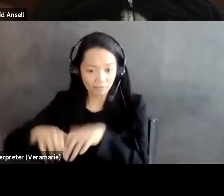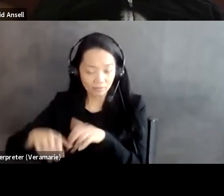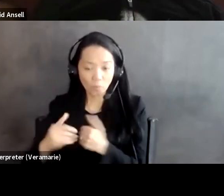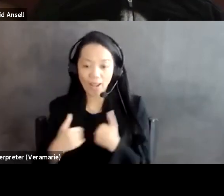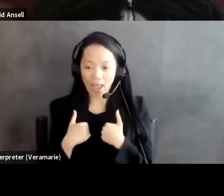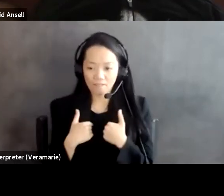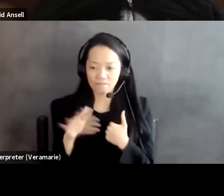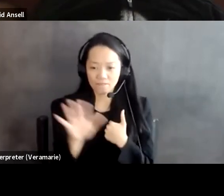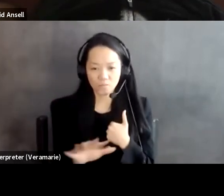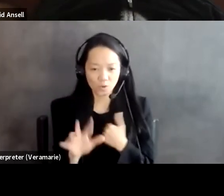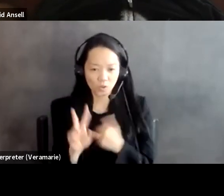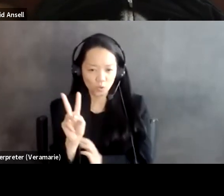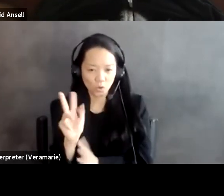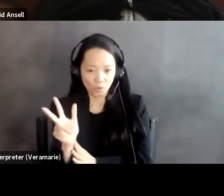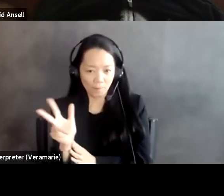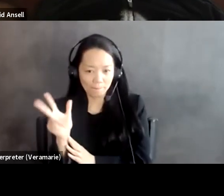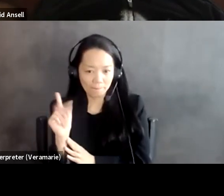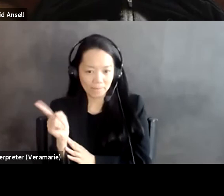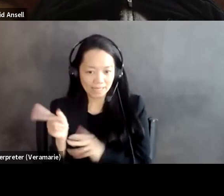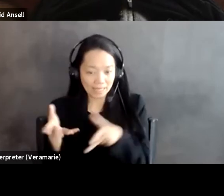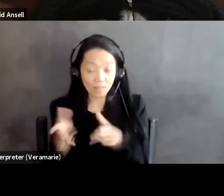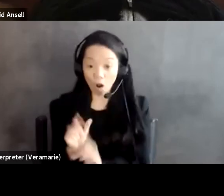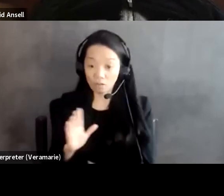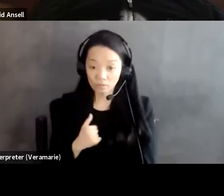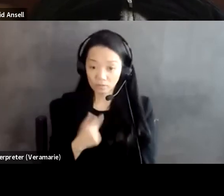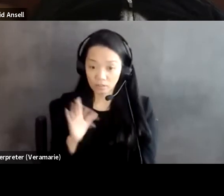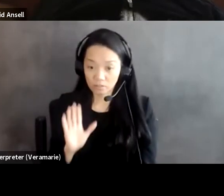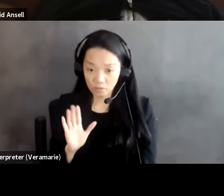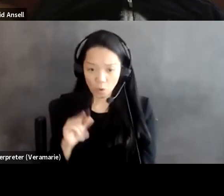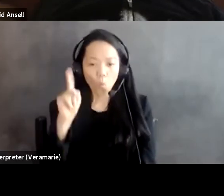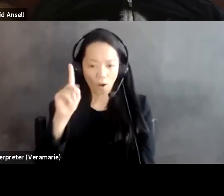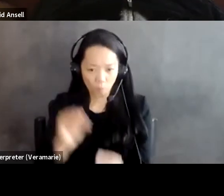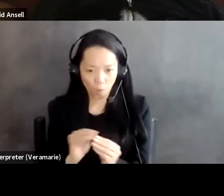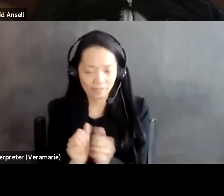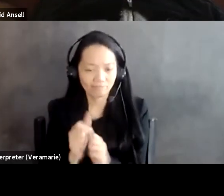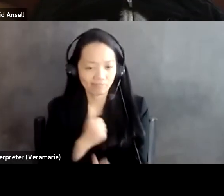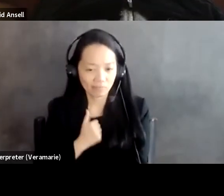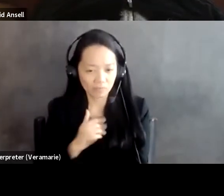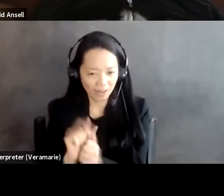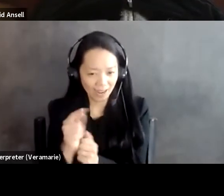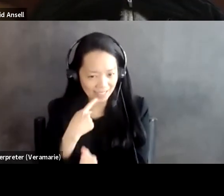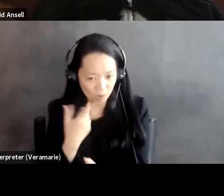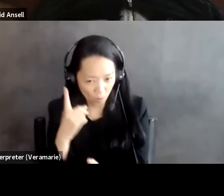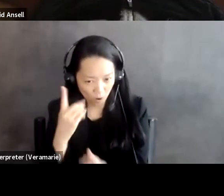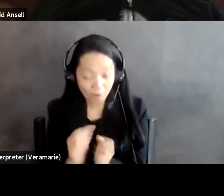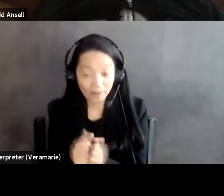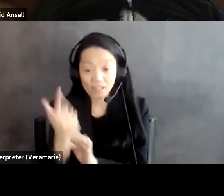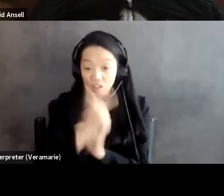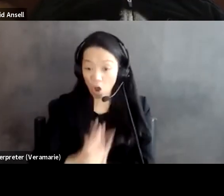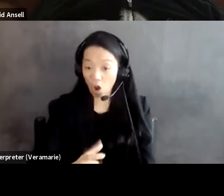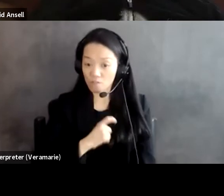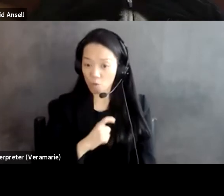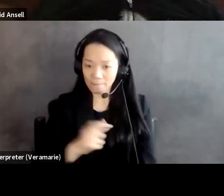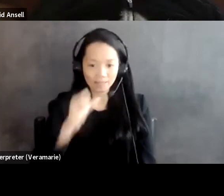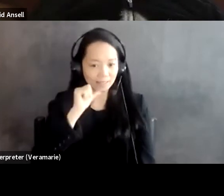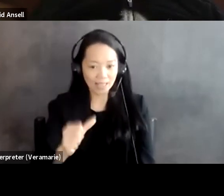about 2 or 3 minutes left. And I want one more thing. Just, I'm so sorry. Can I say one more thing? Law enforcement has said they have